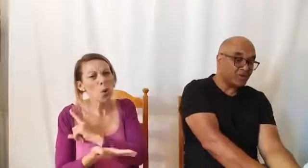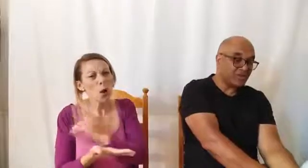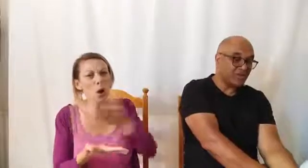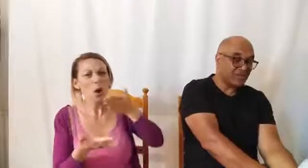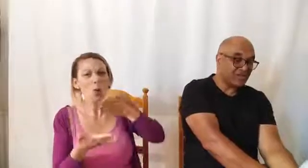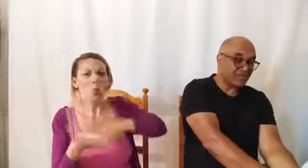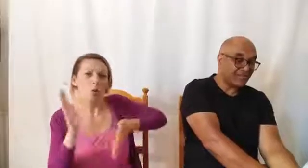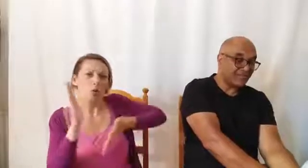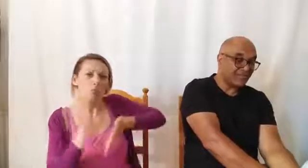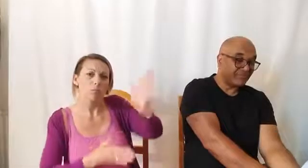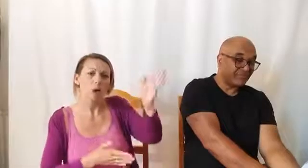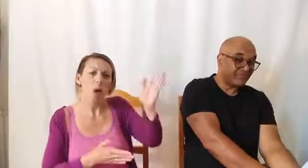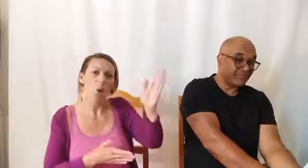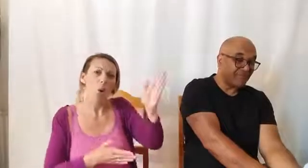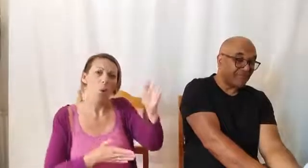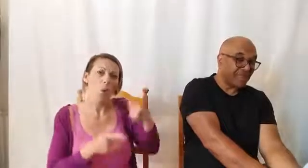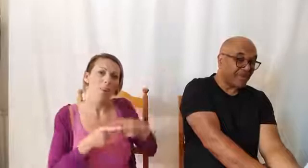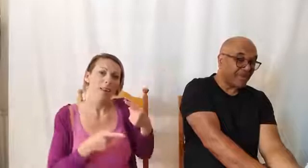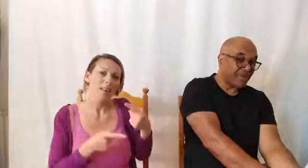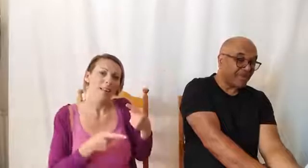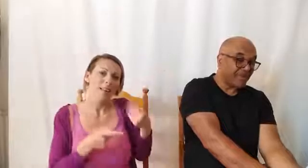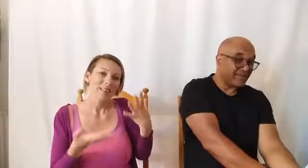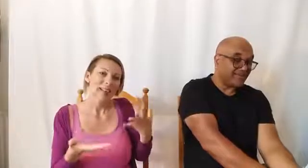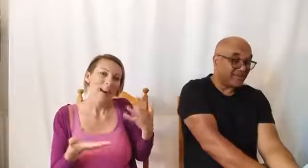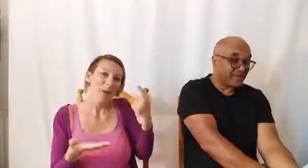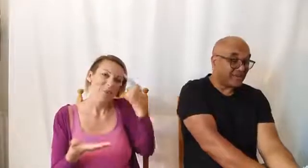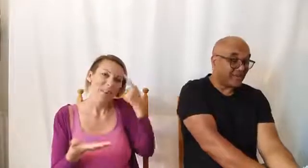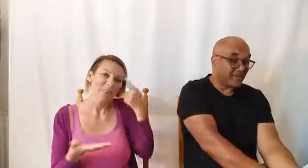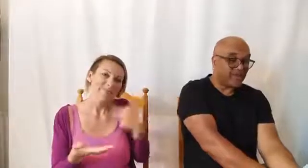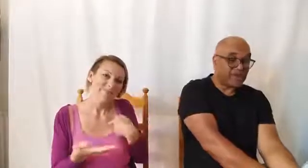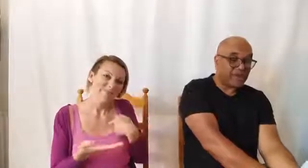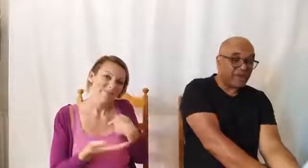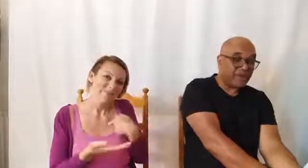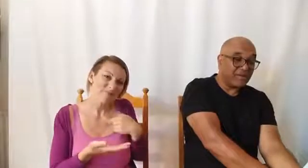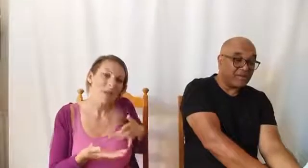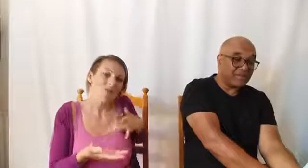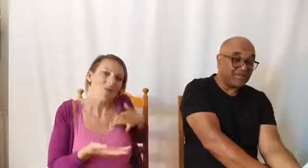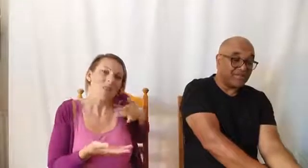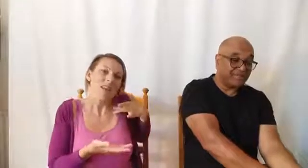childish now. Now I think of it, and I have grown up a lot since then.